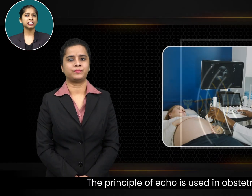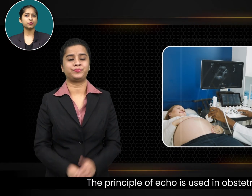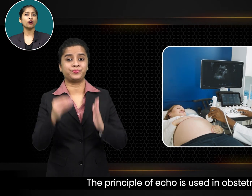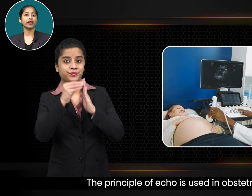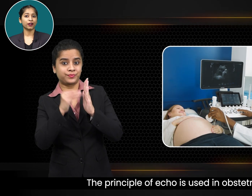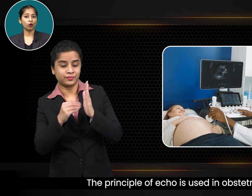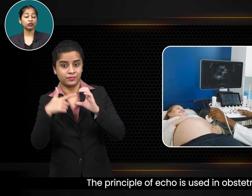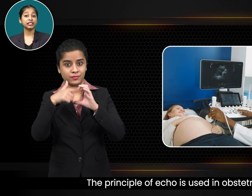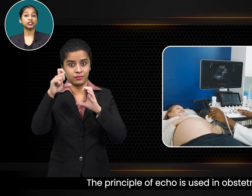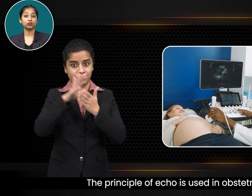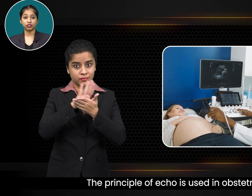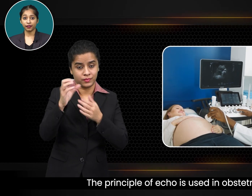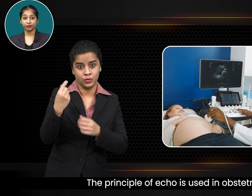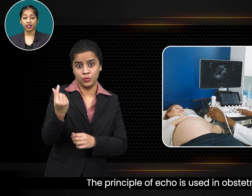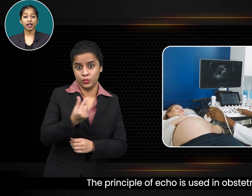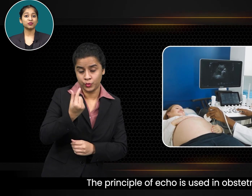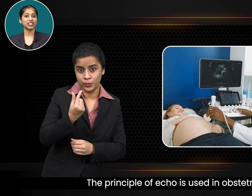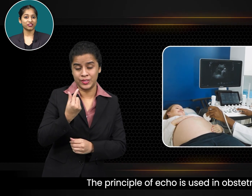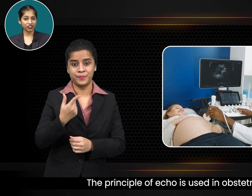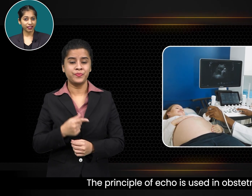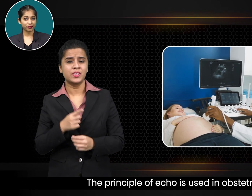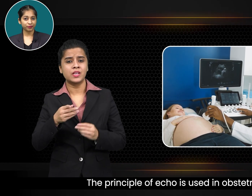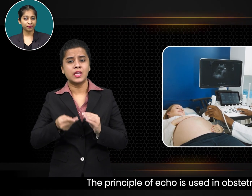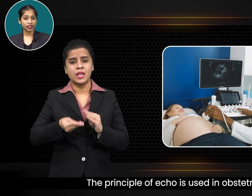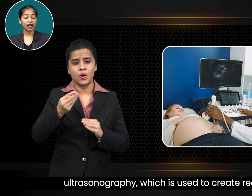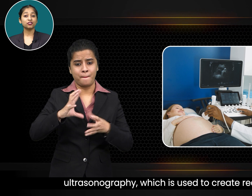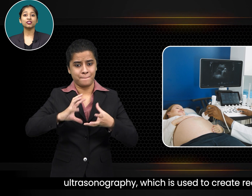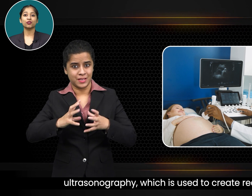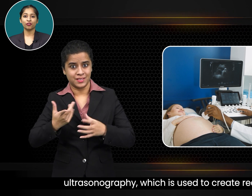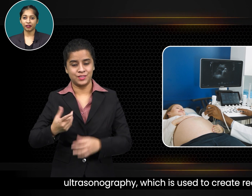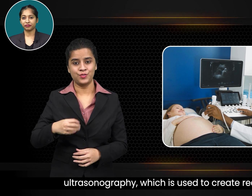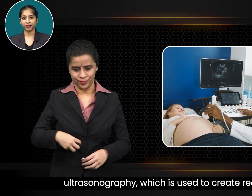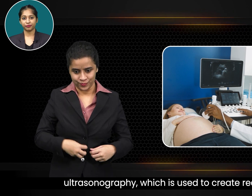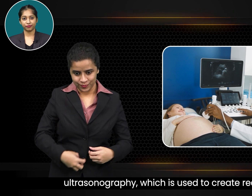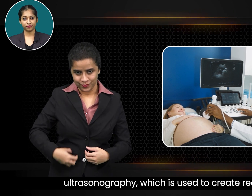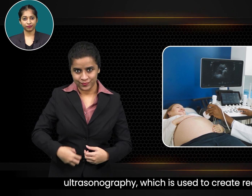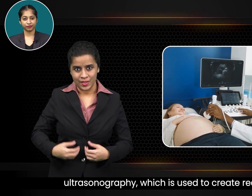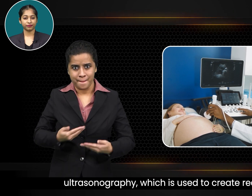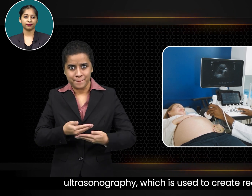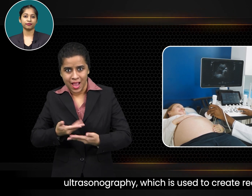The principle of echo is used in obstetric ultrasonography,